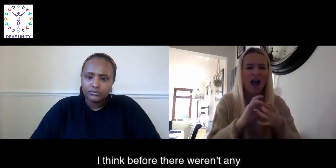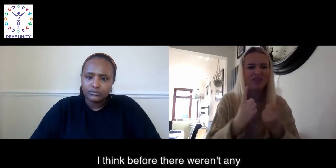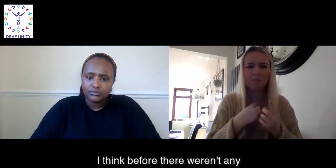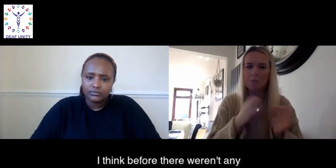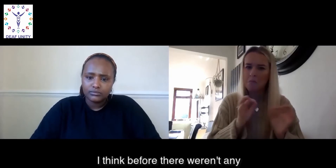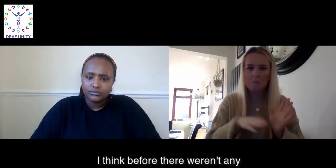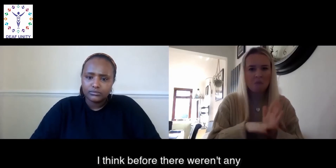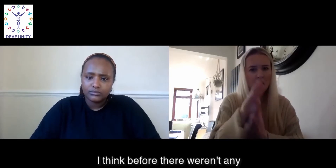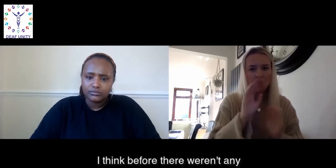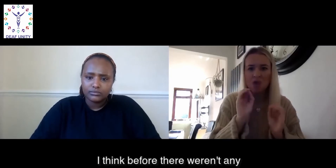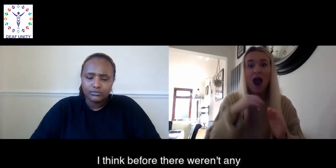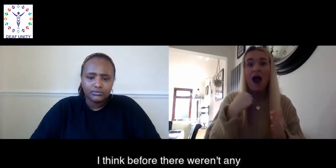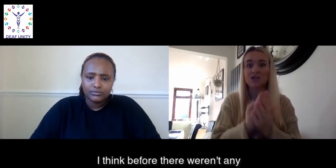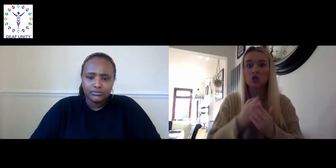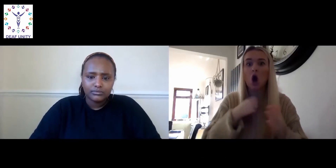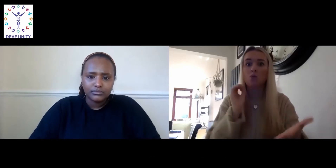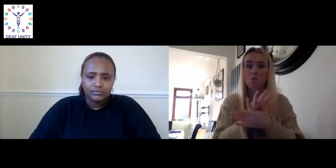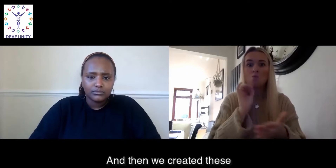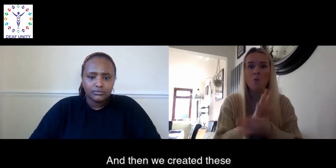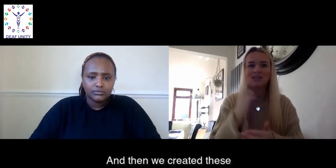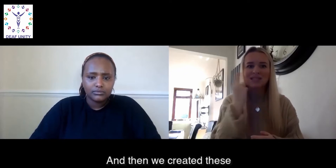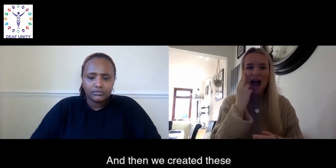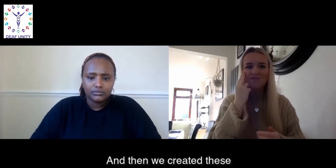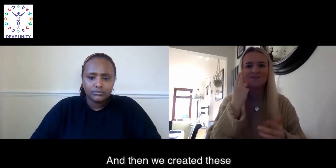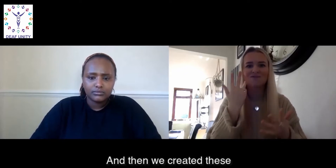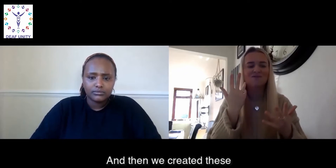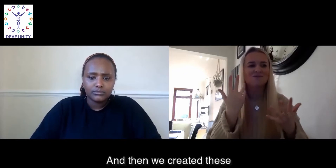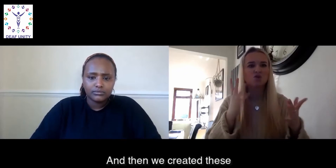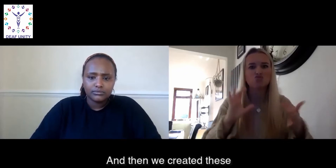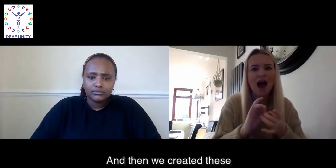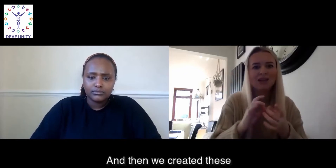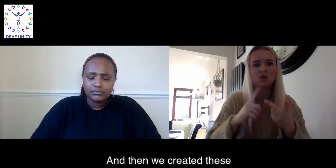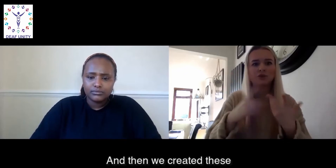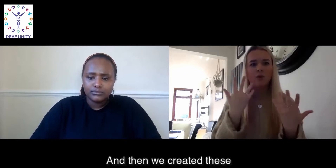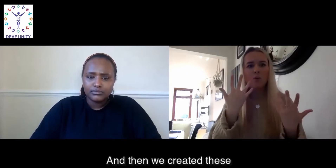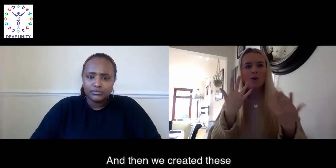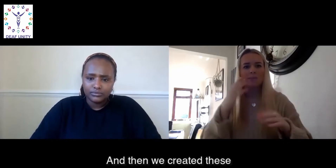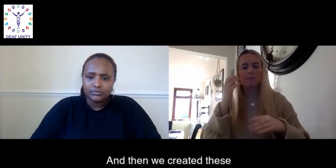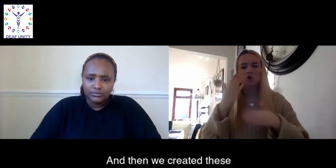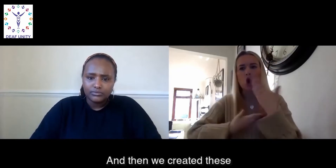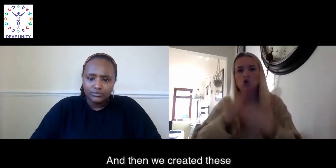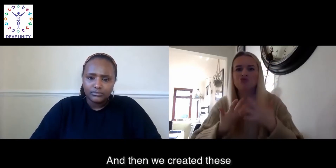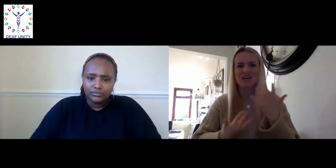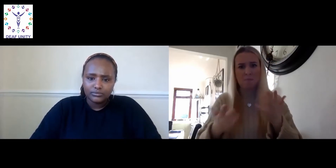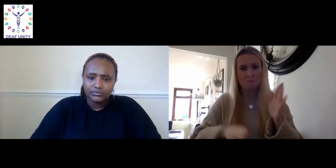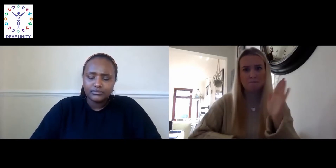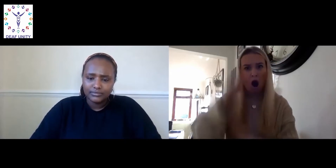deaf related things, and then we created these vlogs with deaf stories.